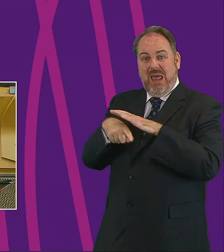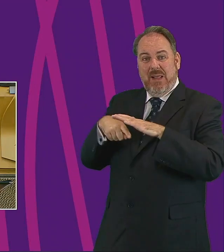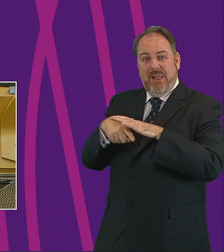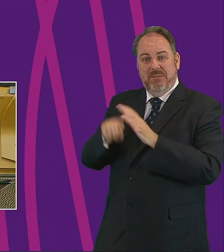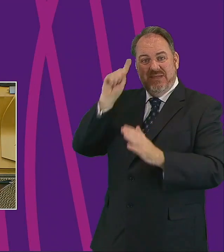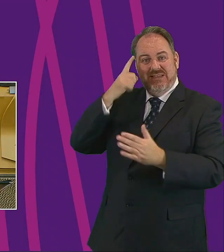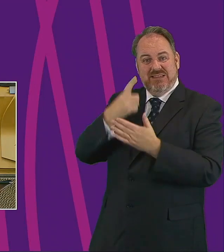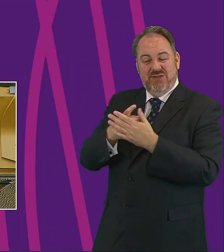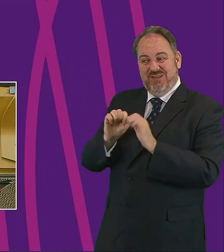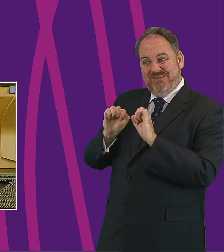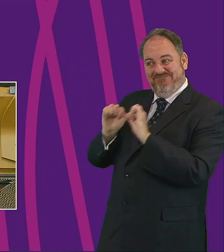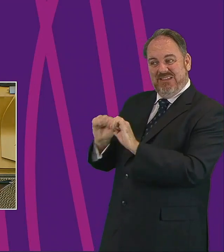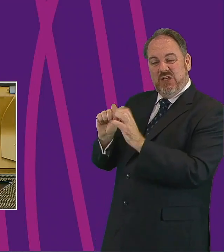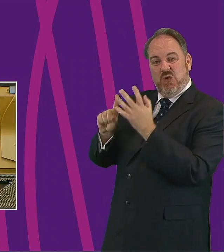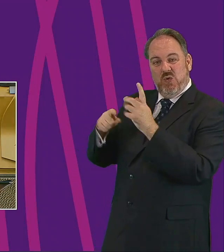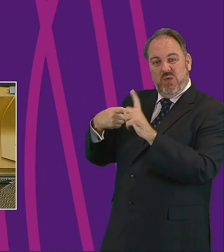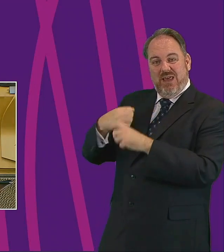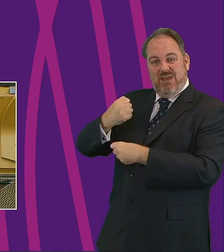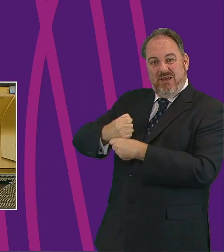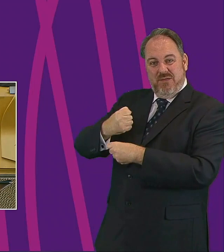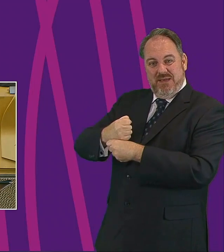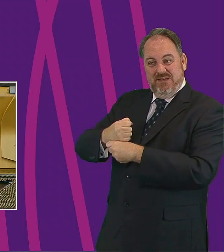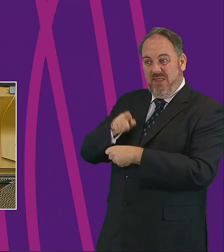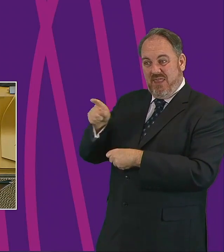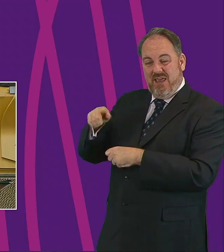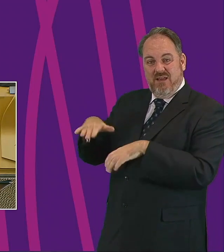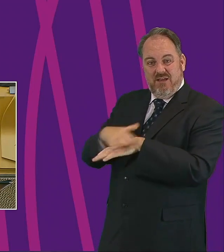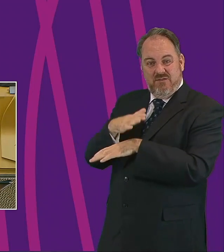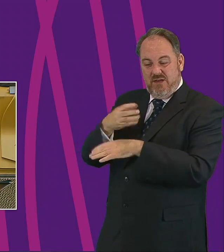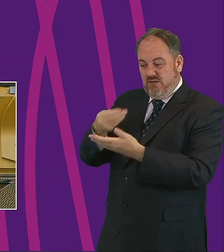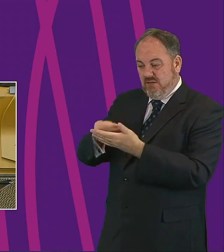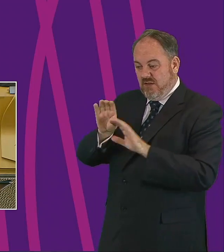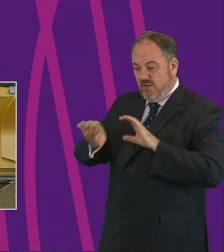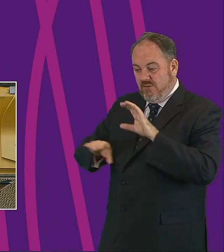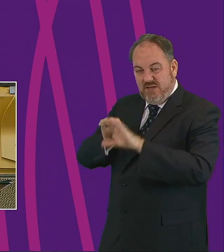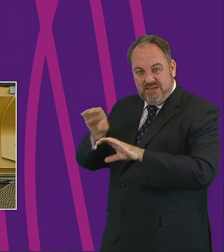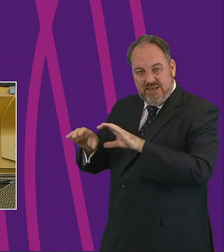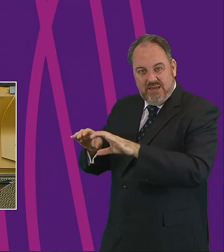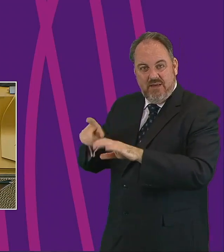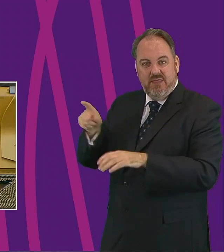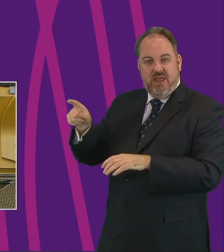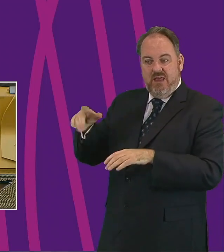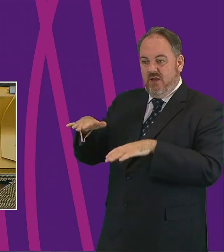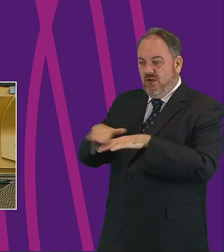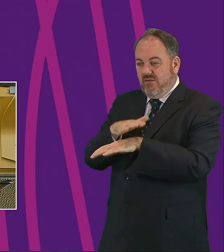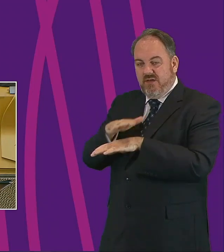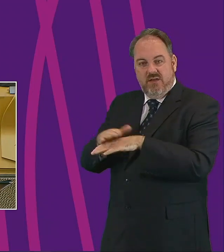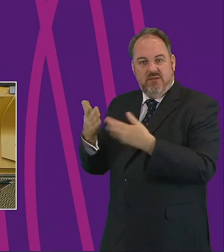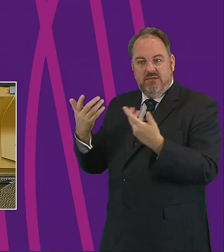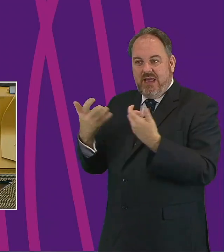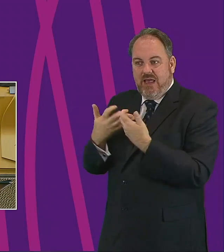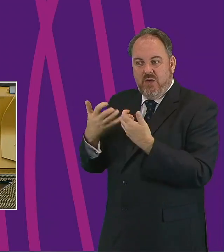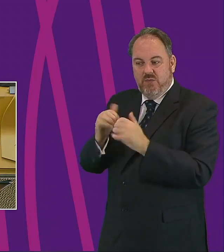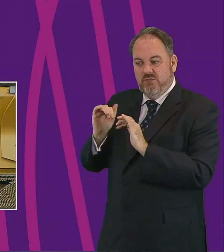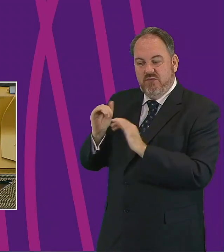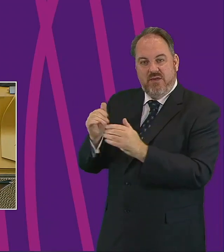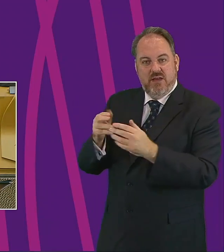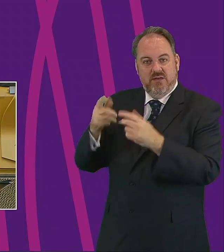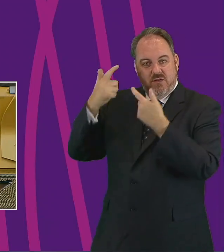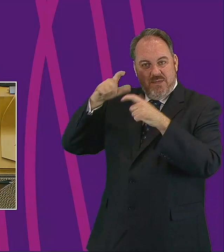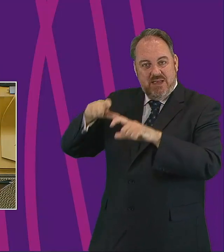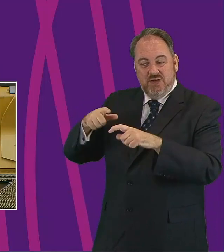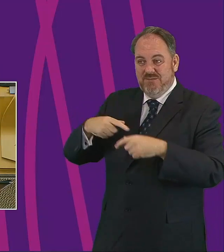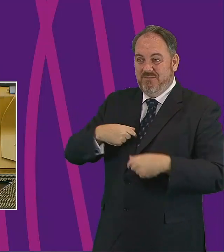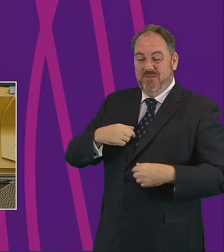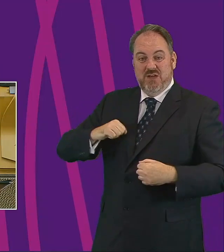UK Government includes the procurement and operation of asylum accommodation. So there are real constraints here about what the